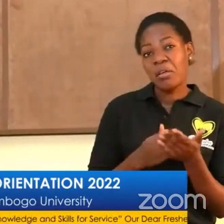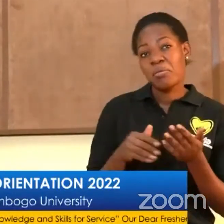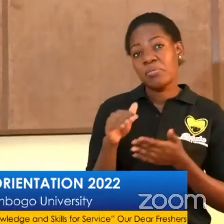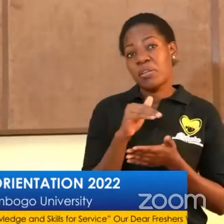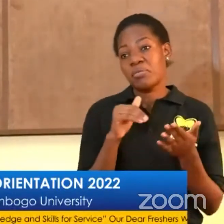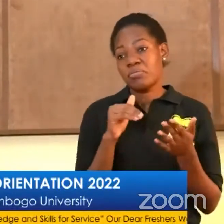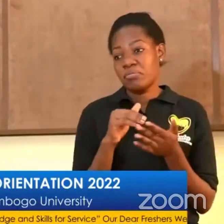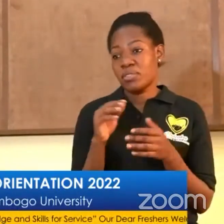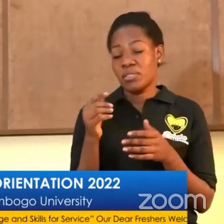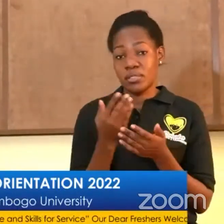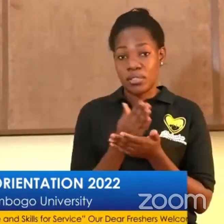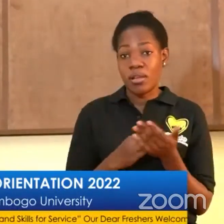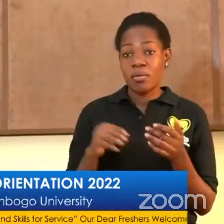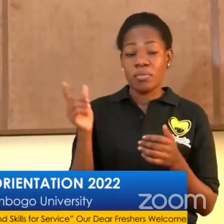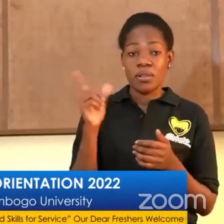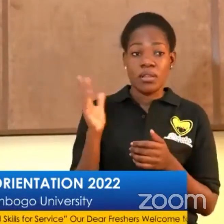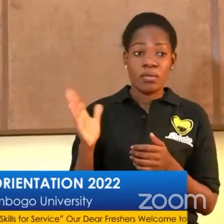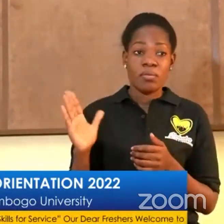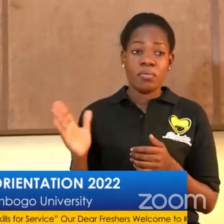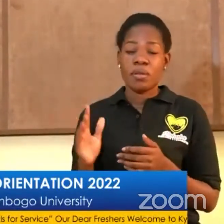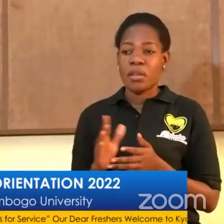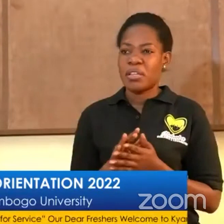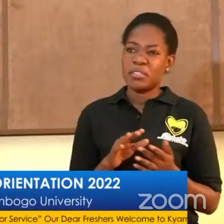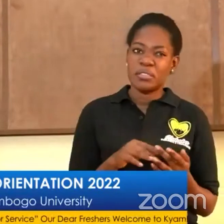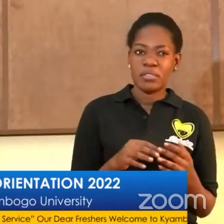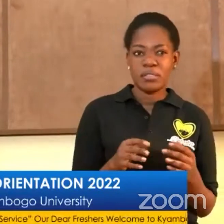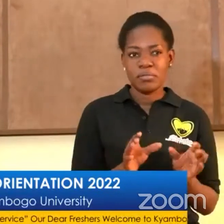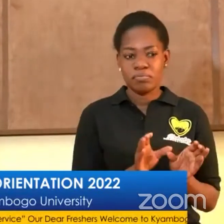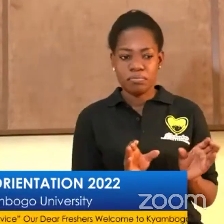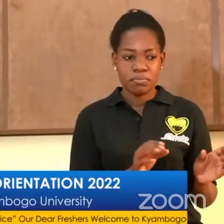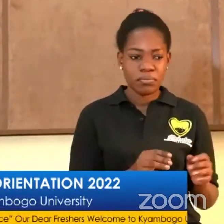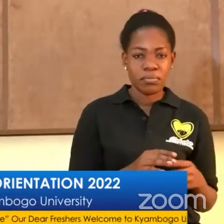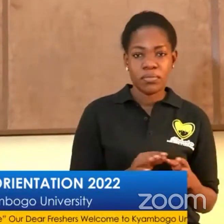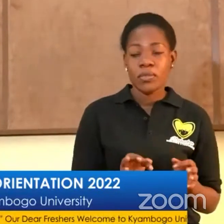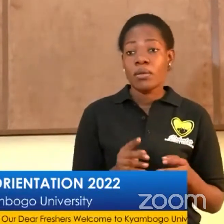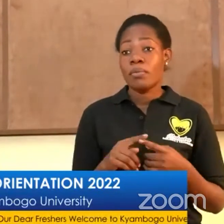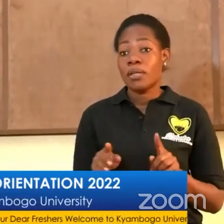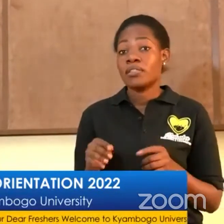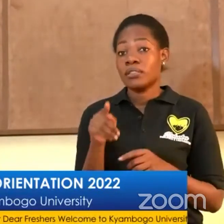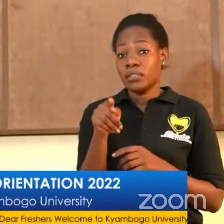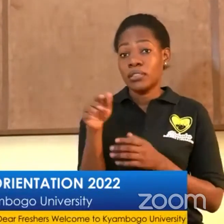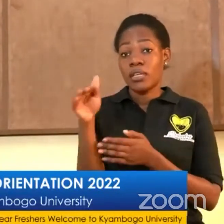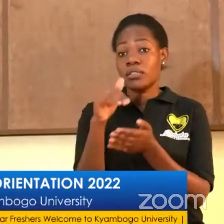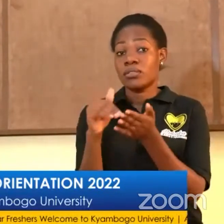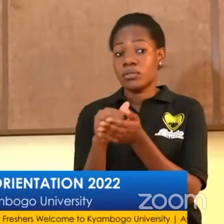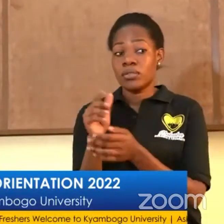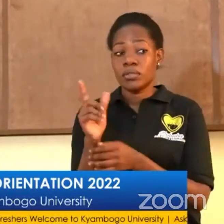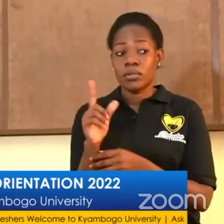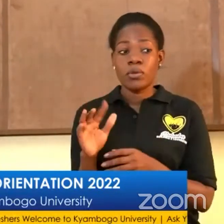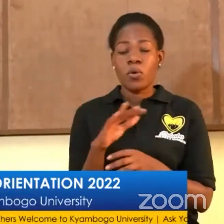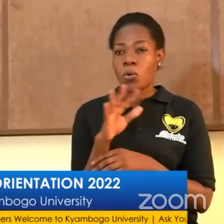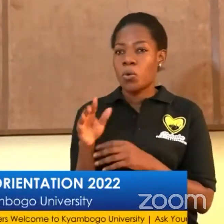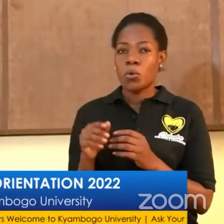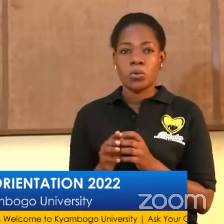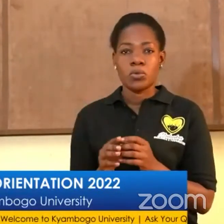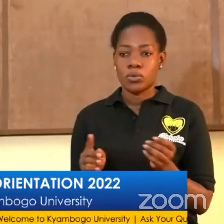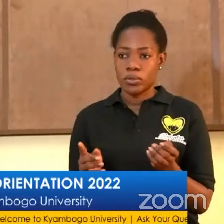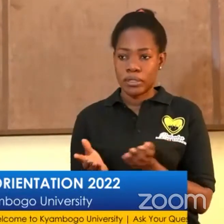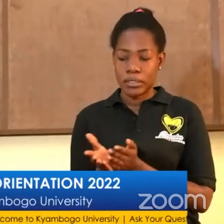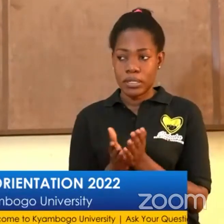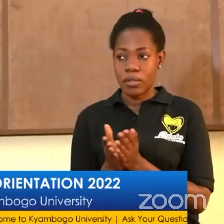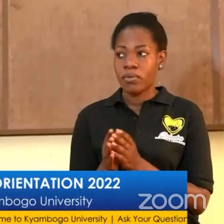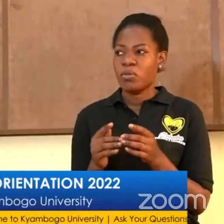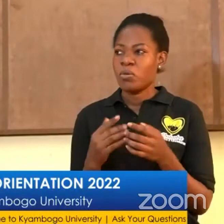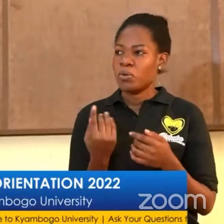for Central Library, all of you will be served at the Central Library, at the closed section. The only difference with that section is that